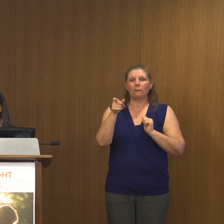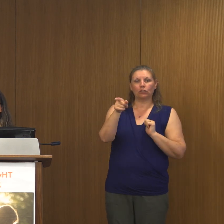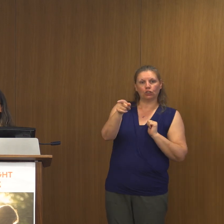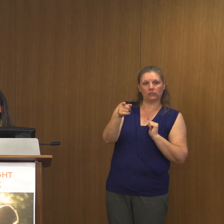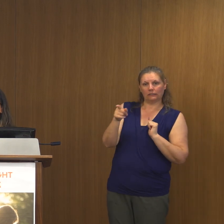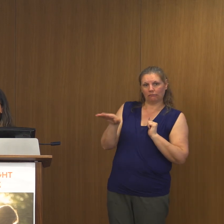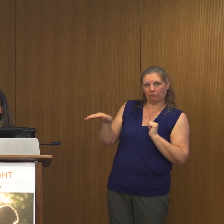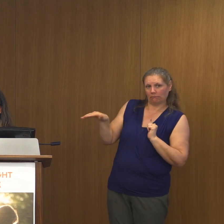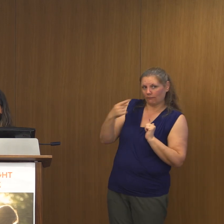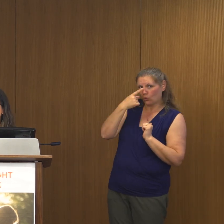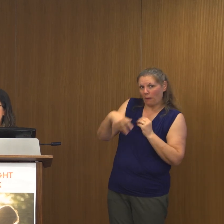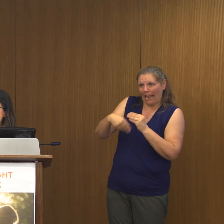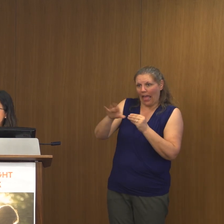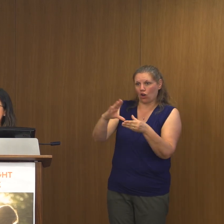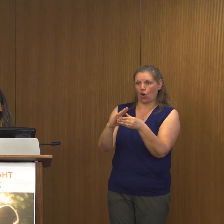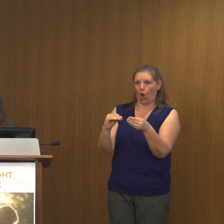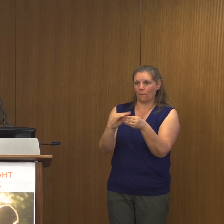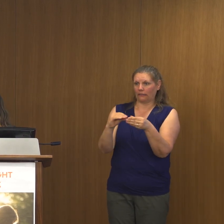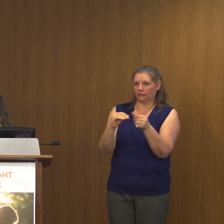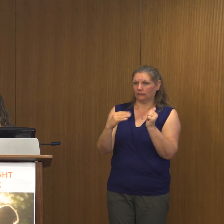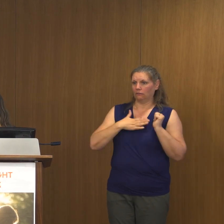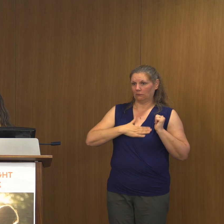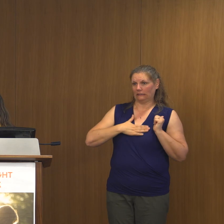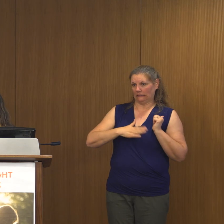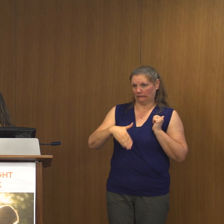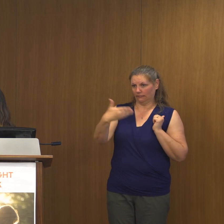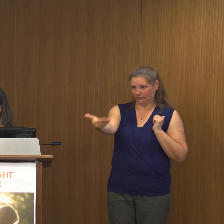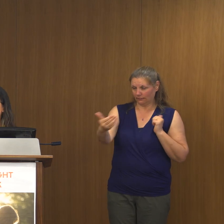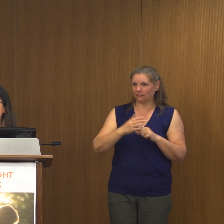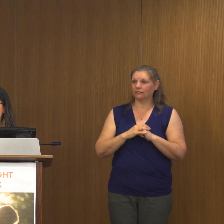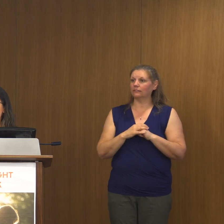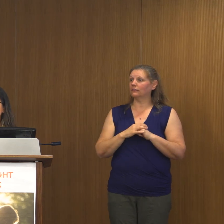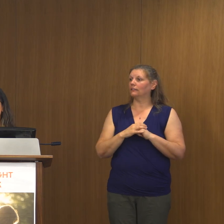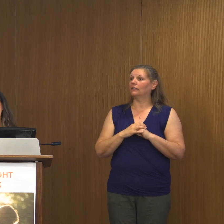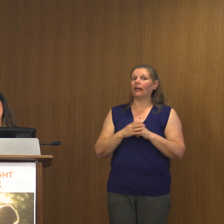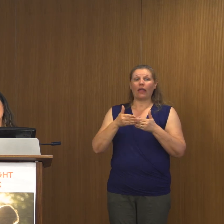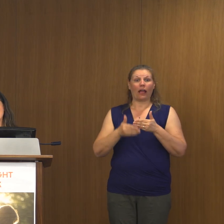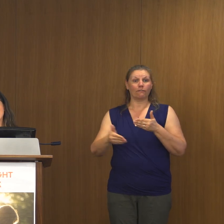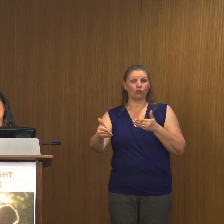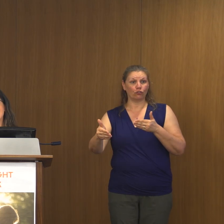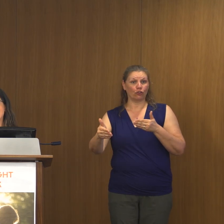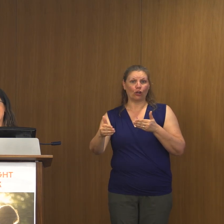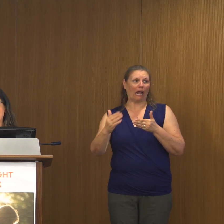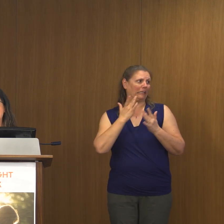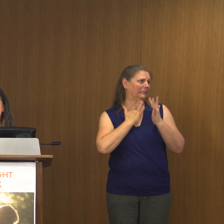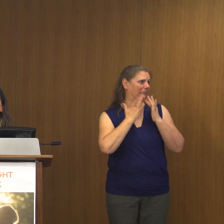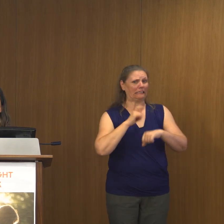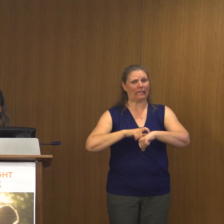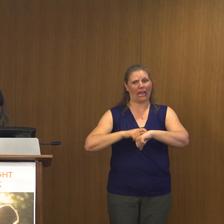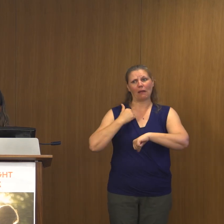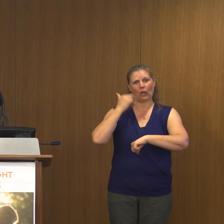would love to hear your thoughts. And also, for after that, I know we're short in